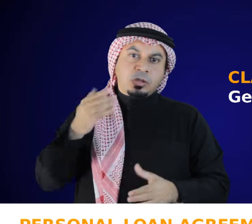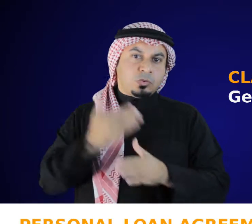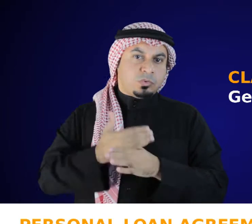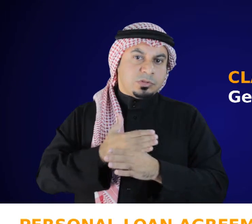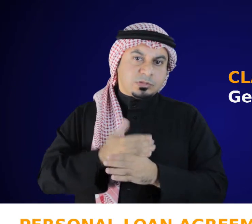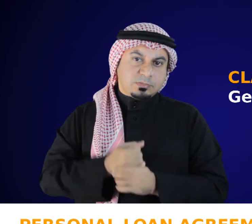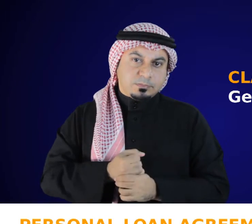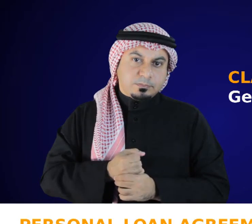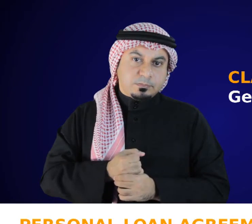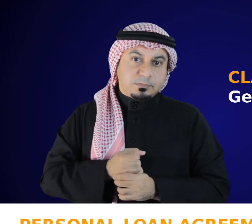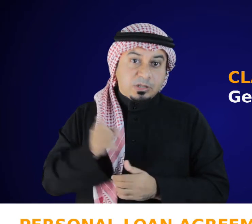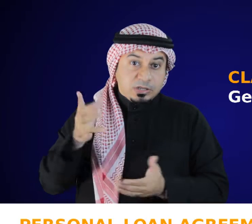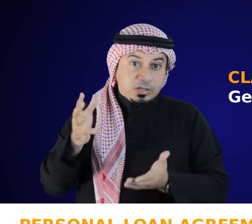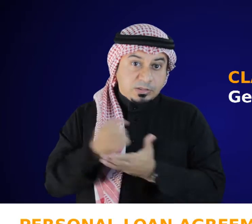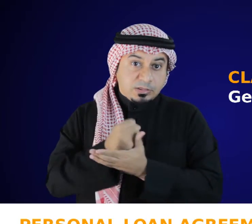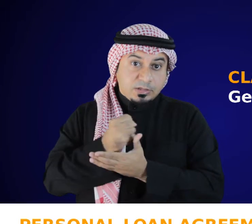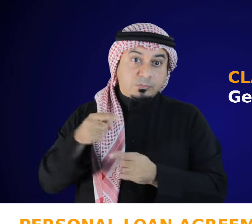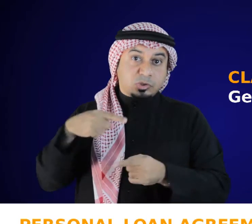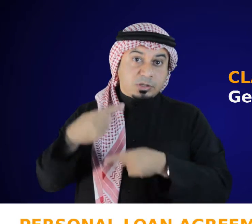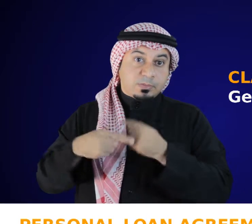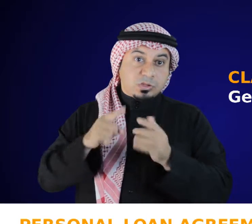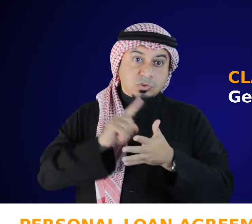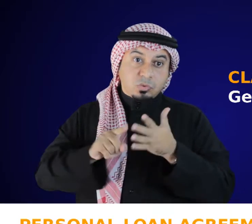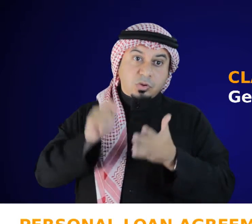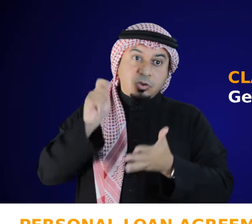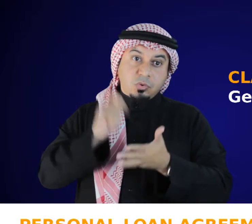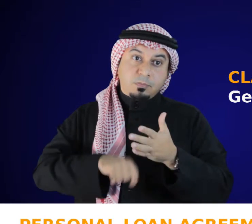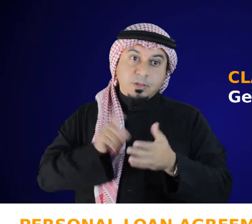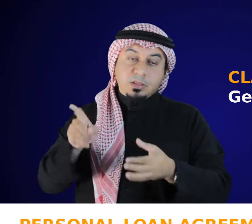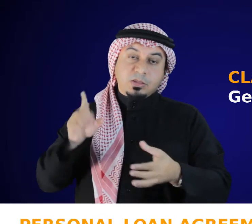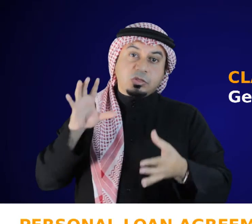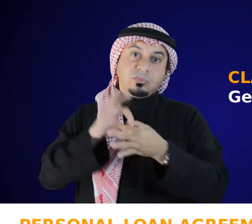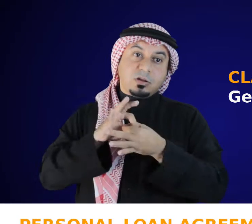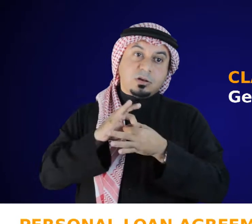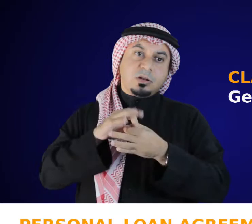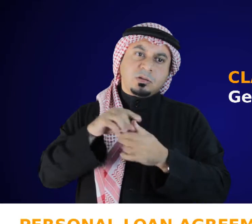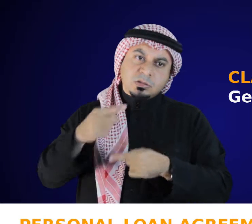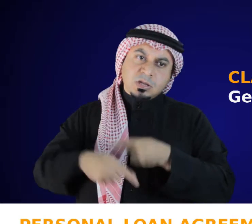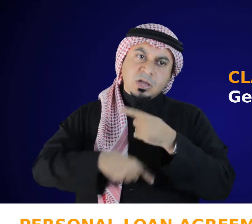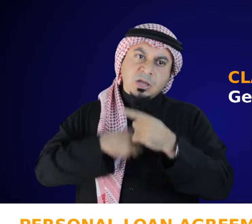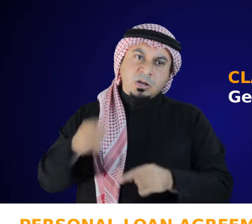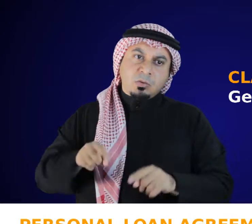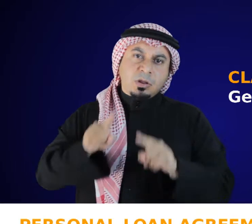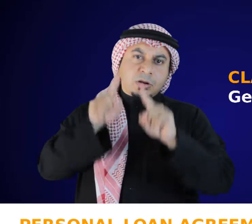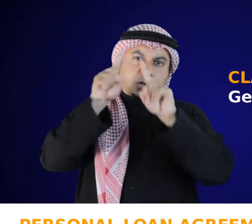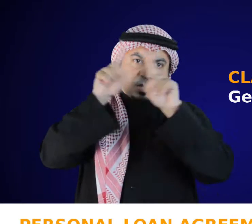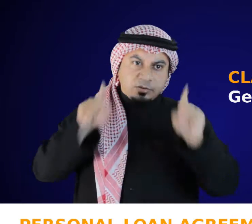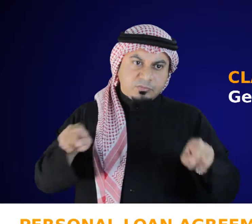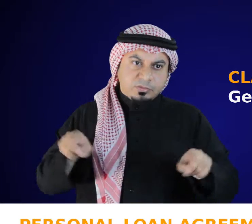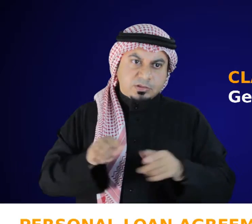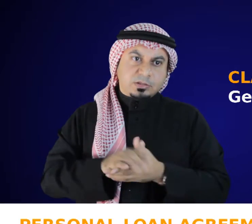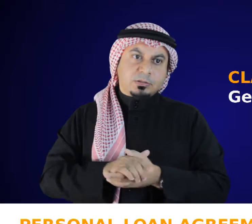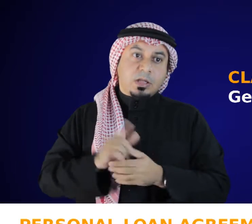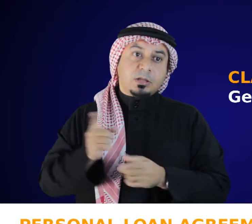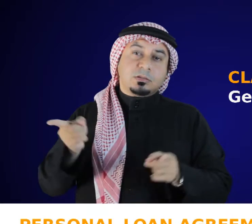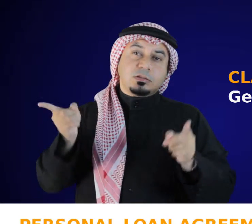agreement shall remain valid and enforceable until full settlement of the due indebtedness and its related interest,